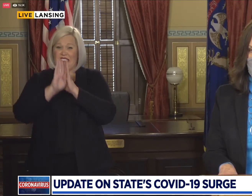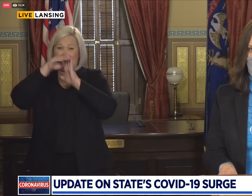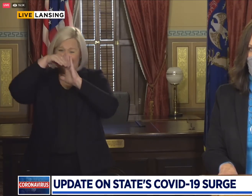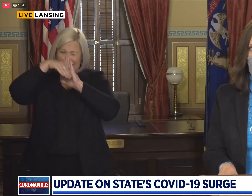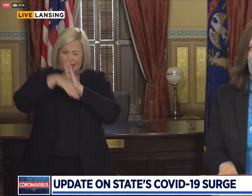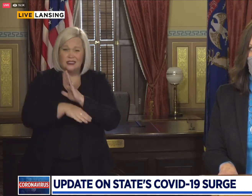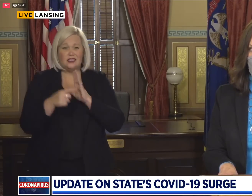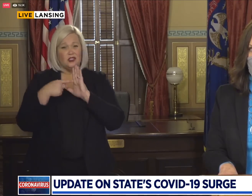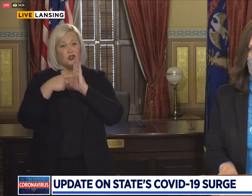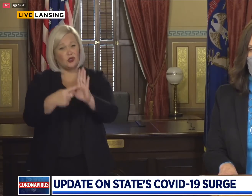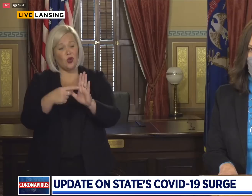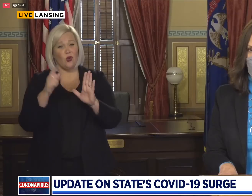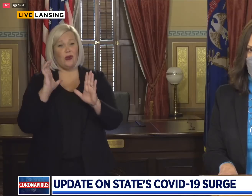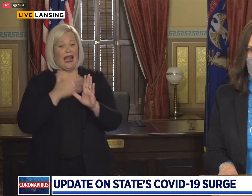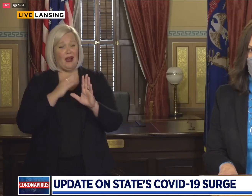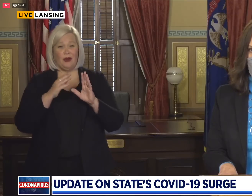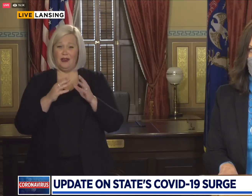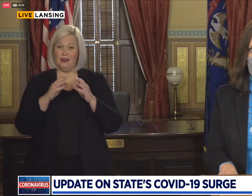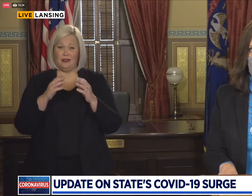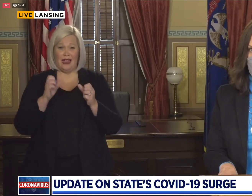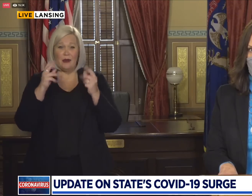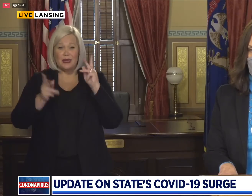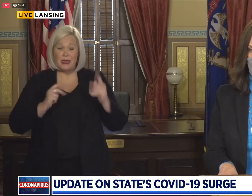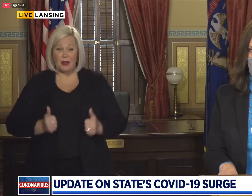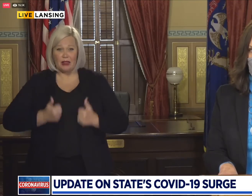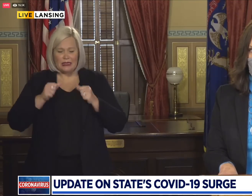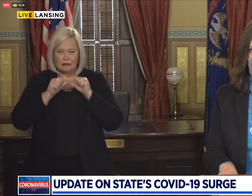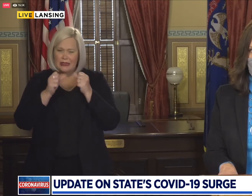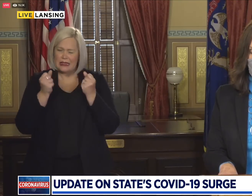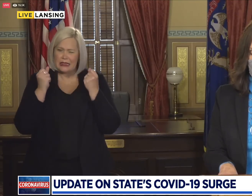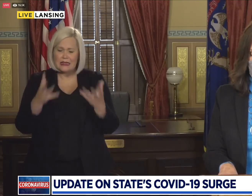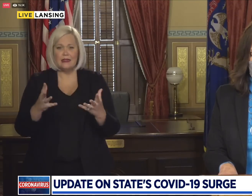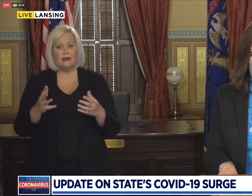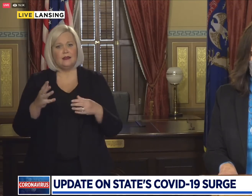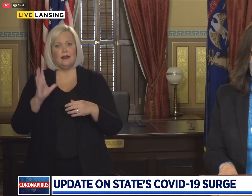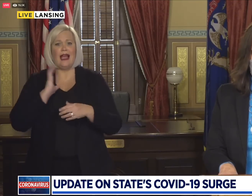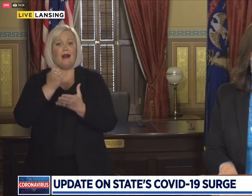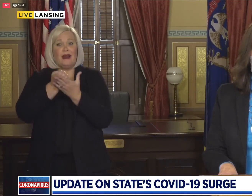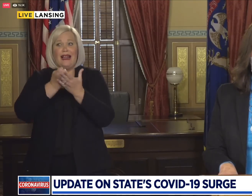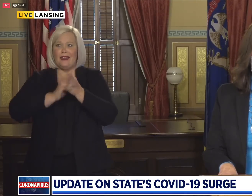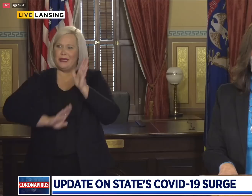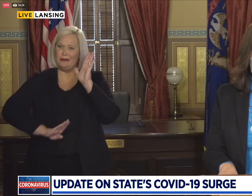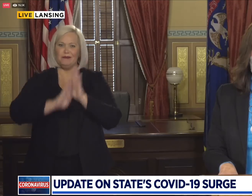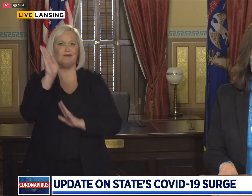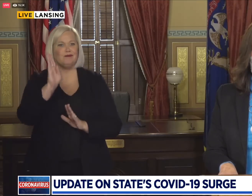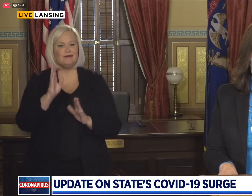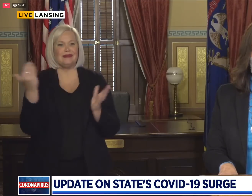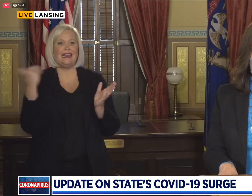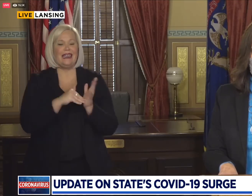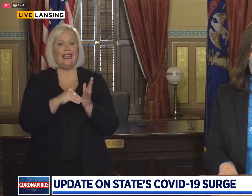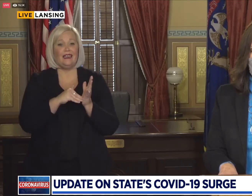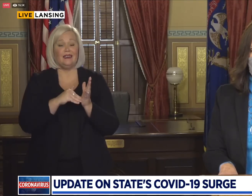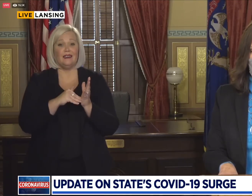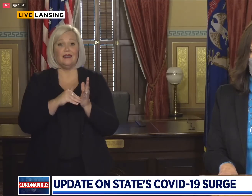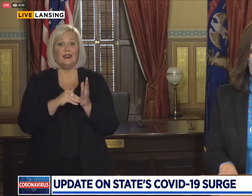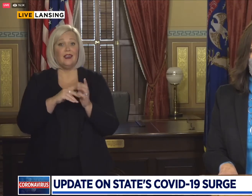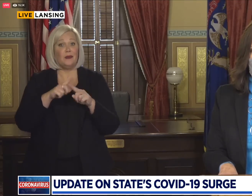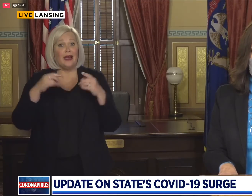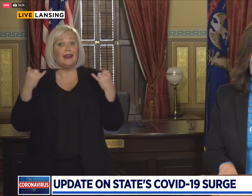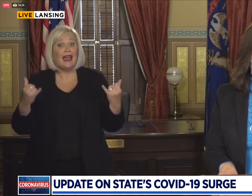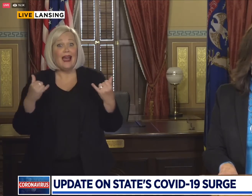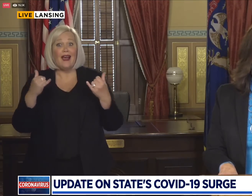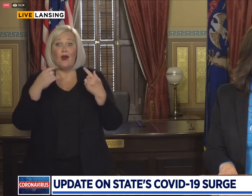lives. Our economy came roaring back. We were in the top 10 economic recoveries in the country. All of that is in jeopardy because of these